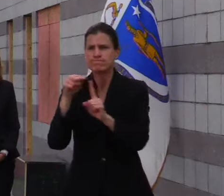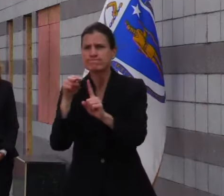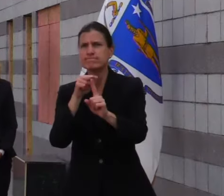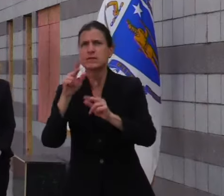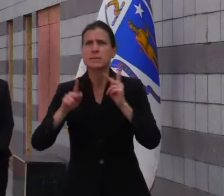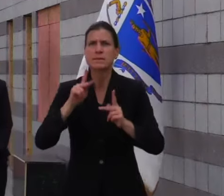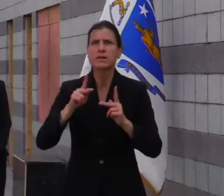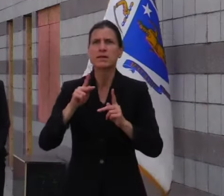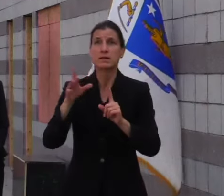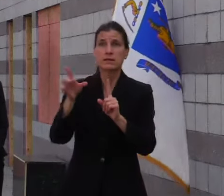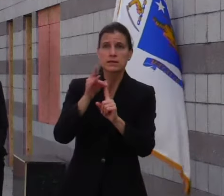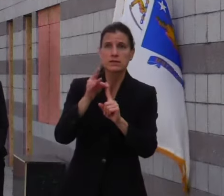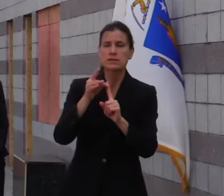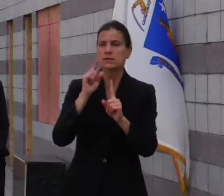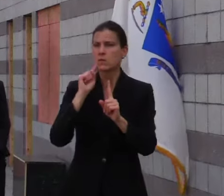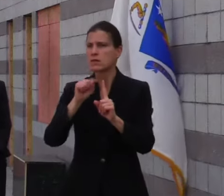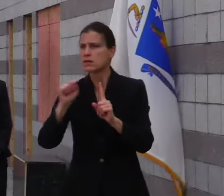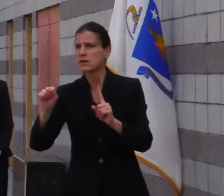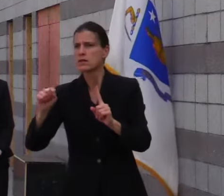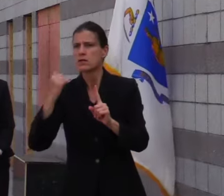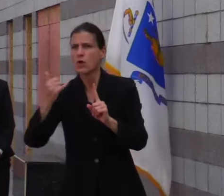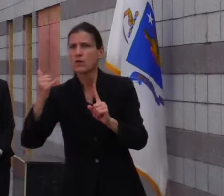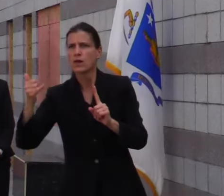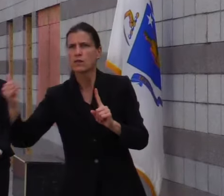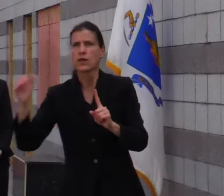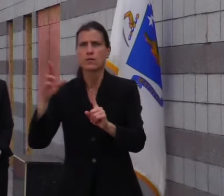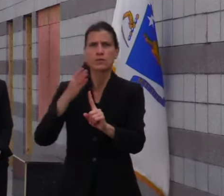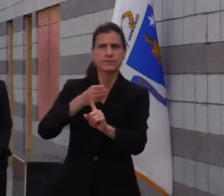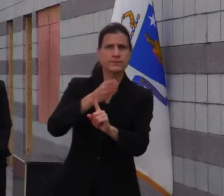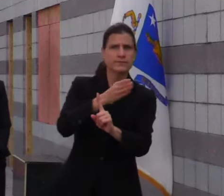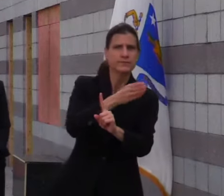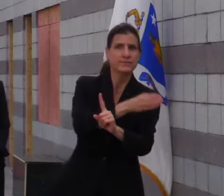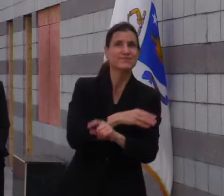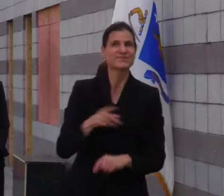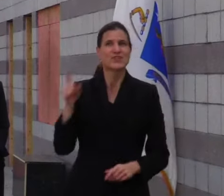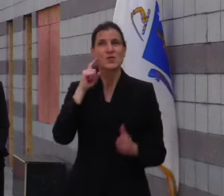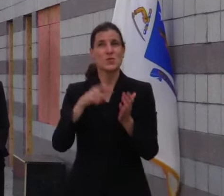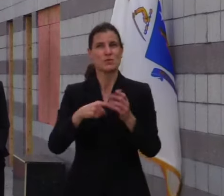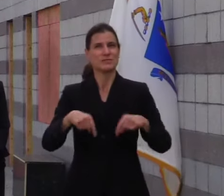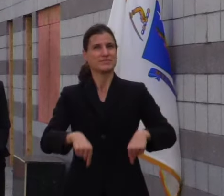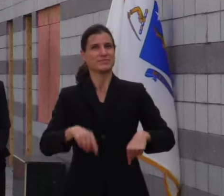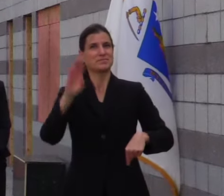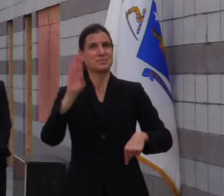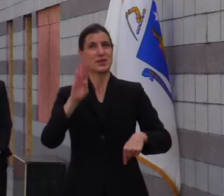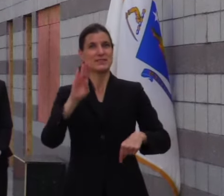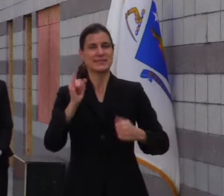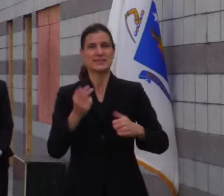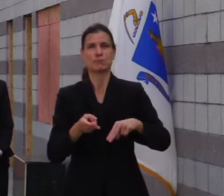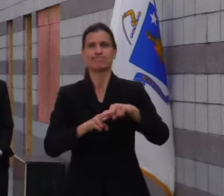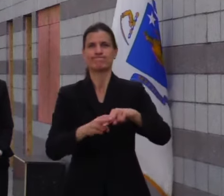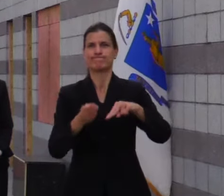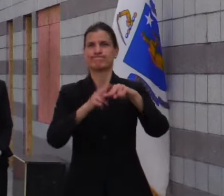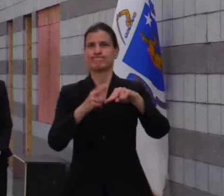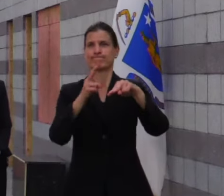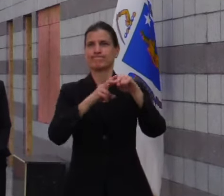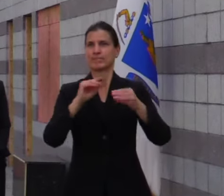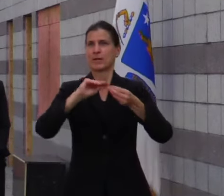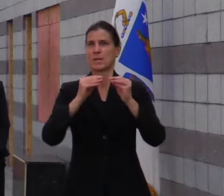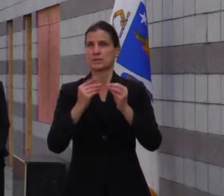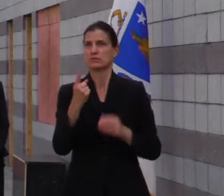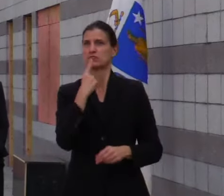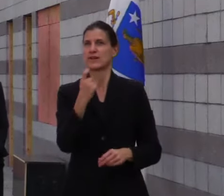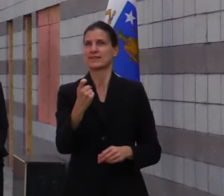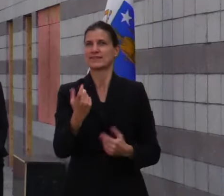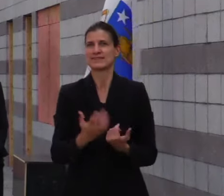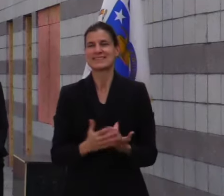light of Boston's recent uptick, and respond accordingly. Just want to say that Boston in some respects is unique from all